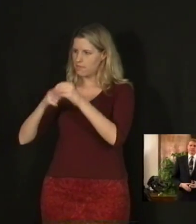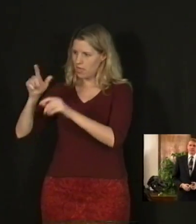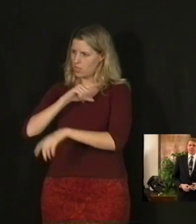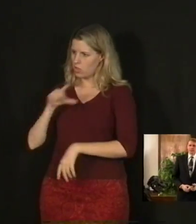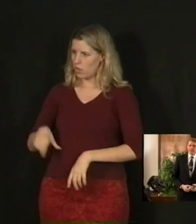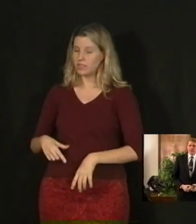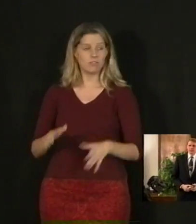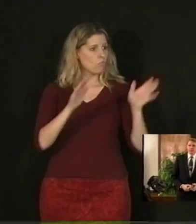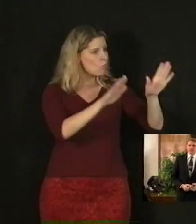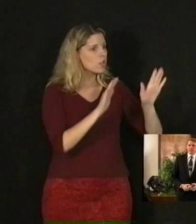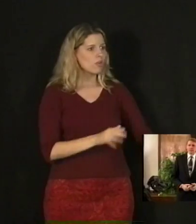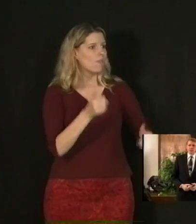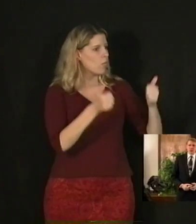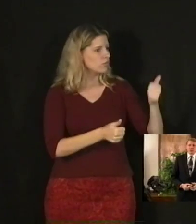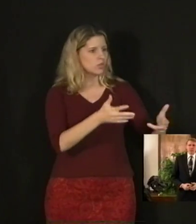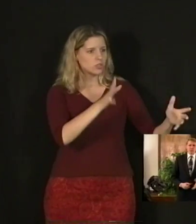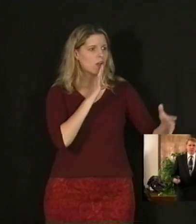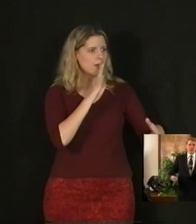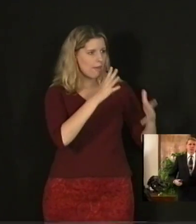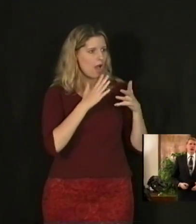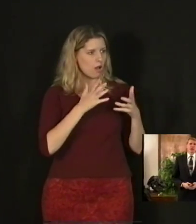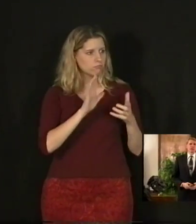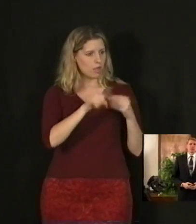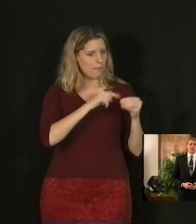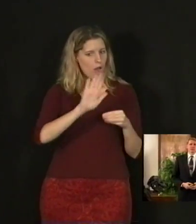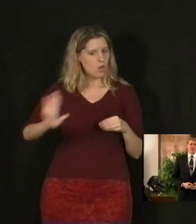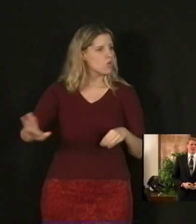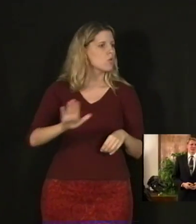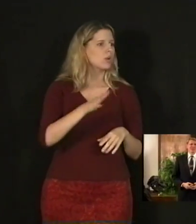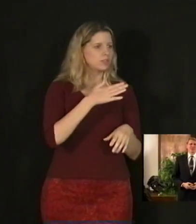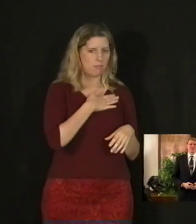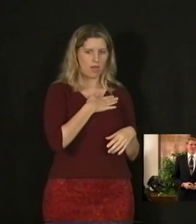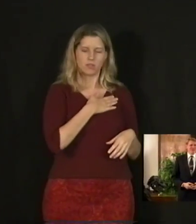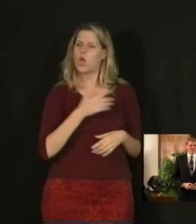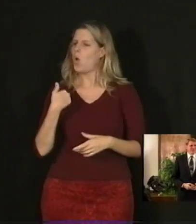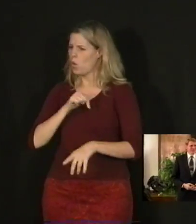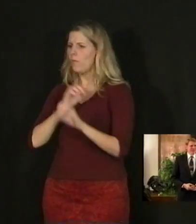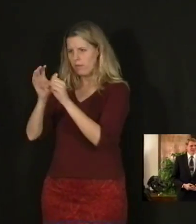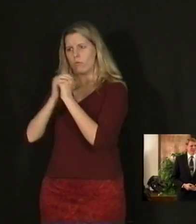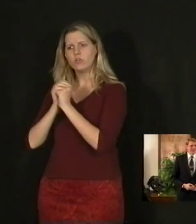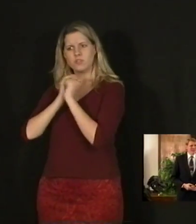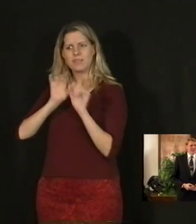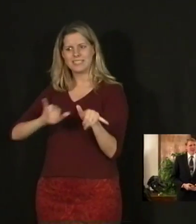mine?" He said, "Oh, we worship the same God." I said, "No, we don't."